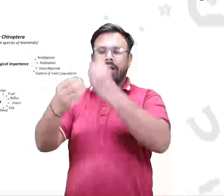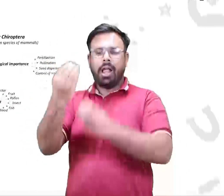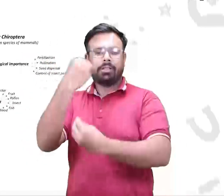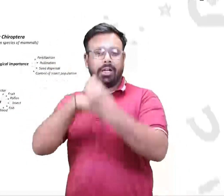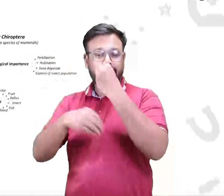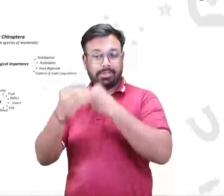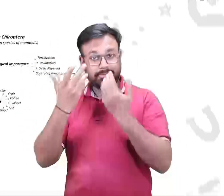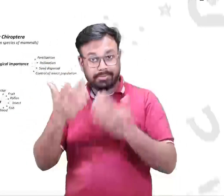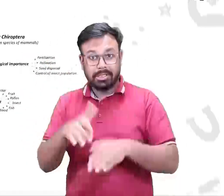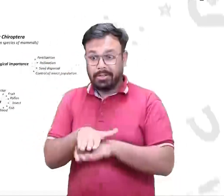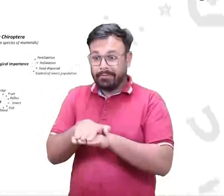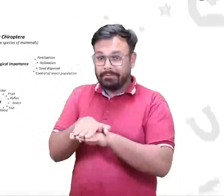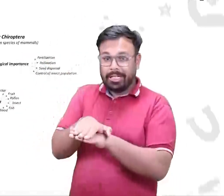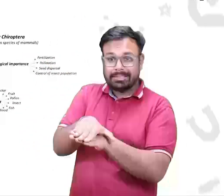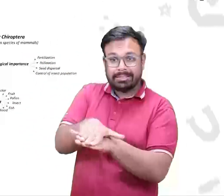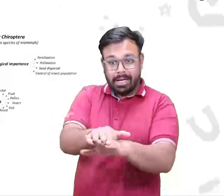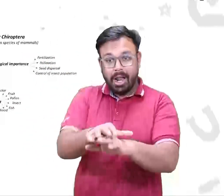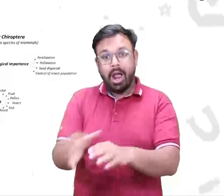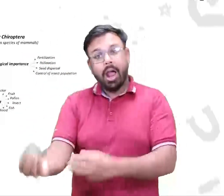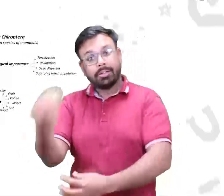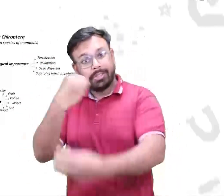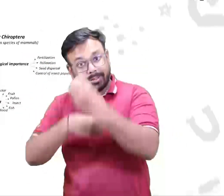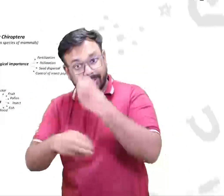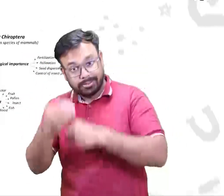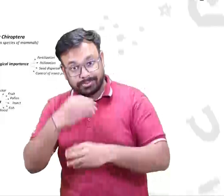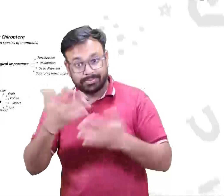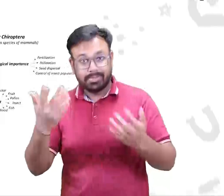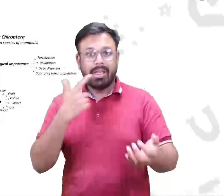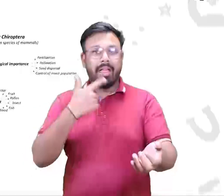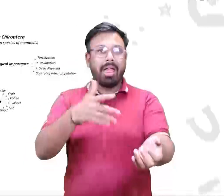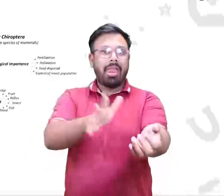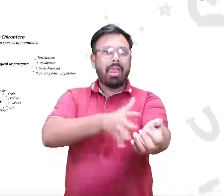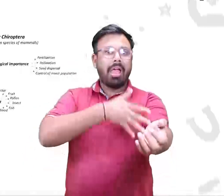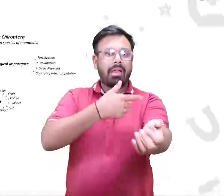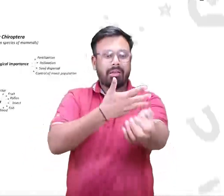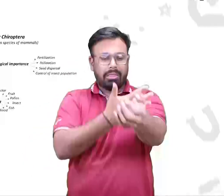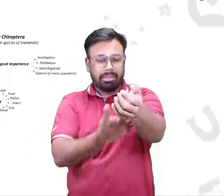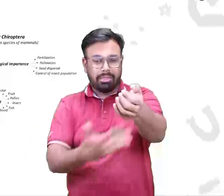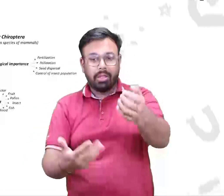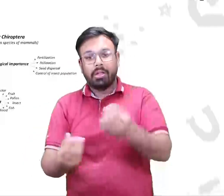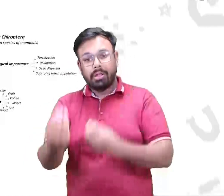fish, and blood.